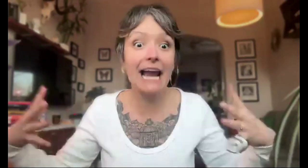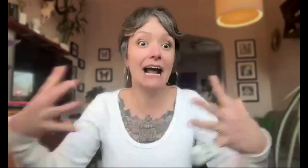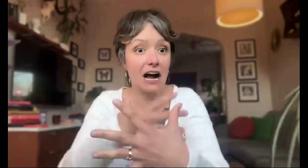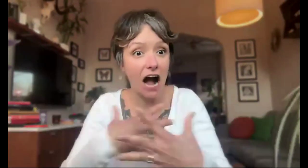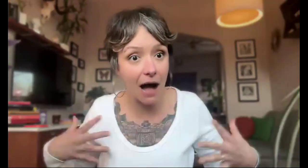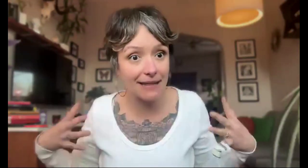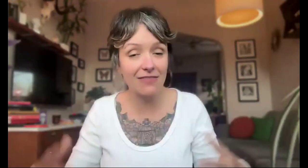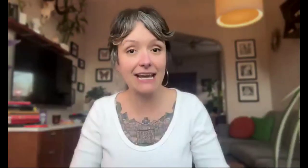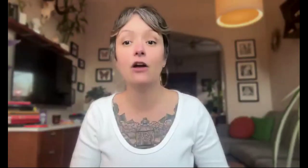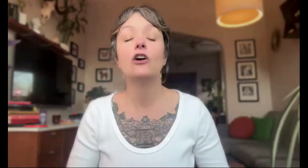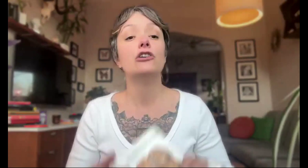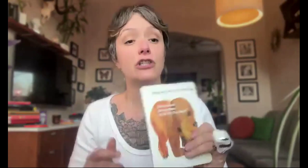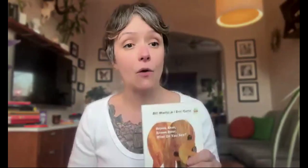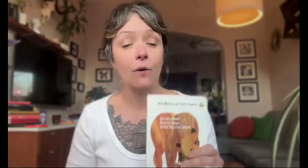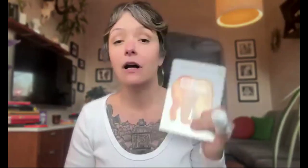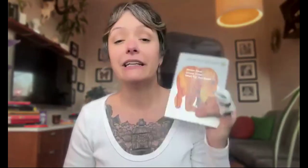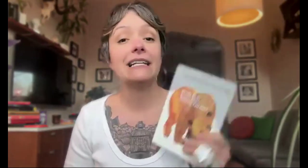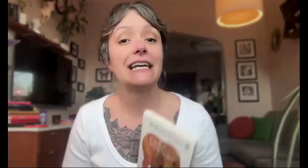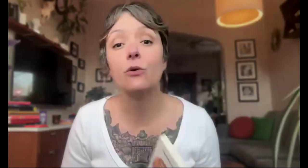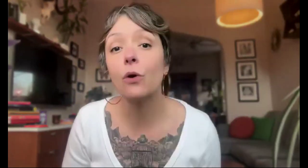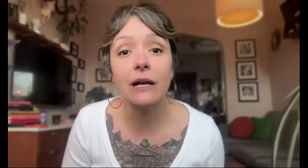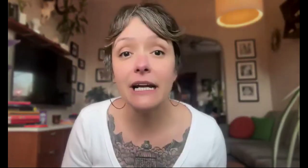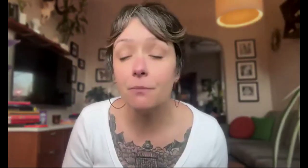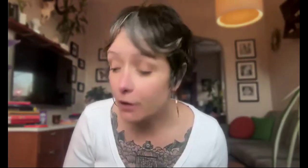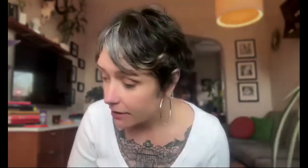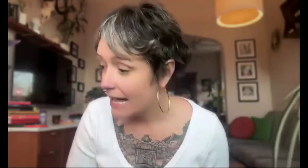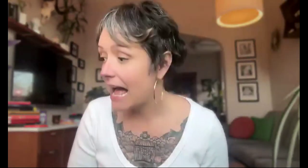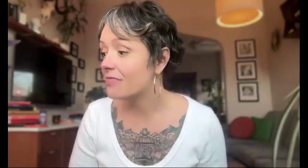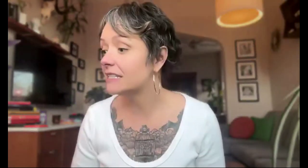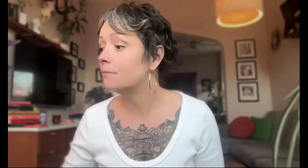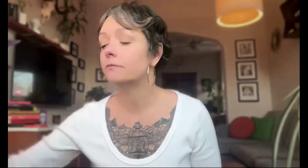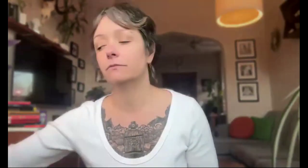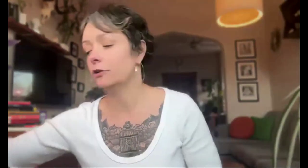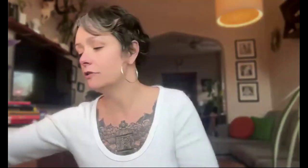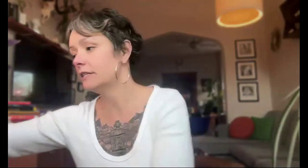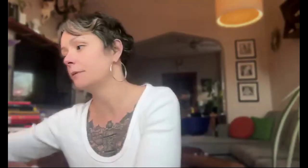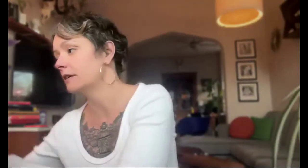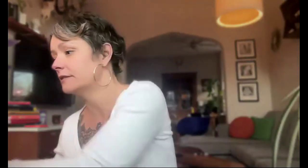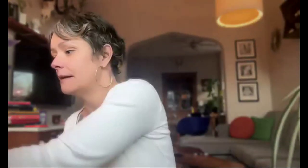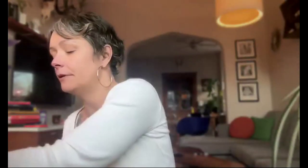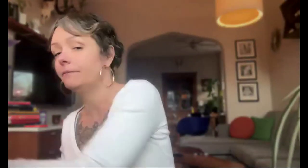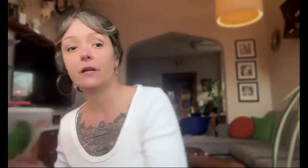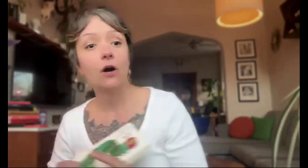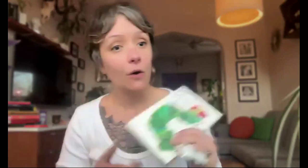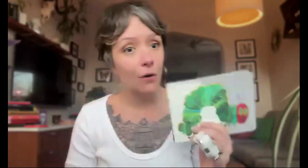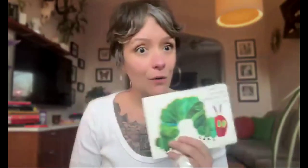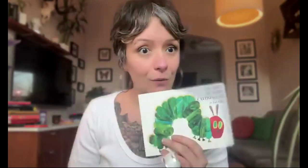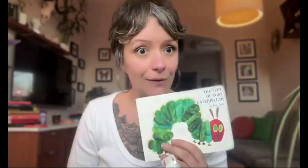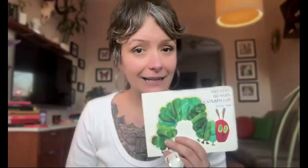again, a common thing. So let's say you were reading a book and we'll use this book as an example. We're reading